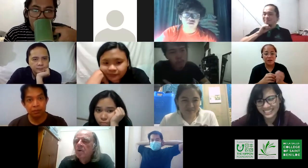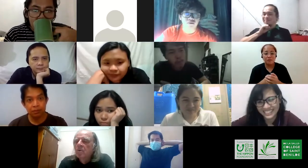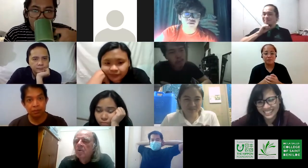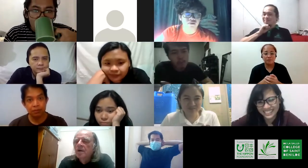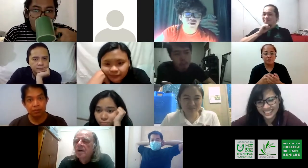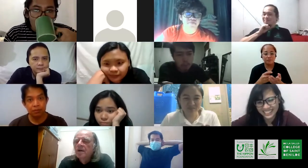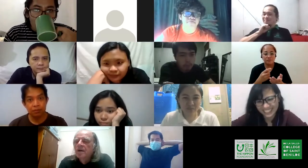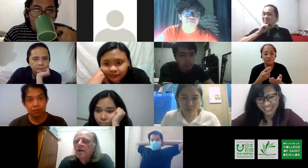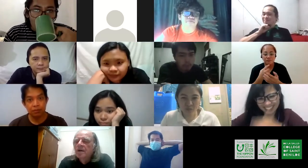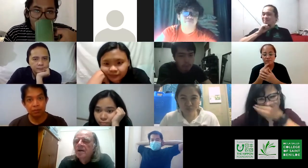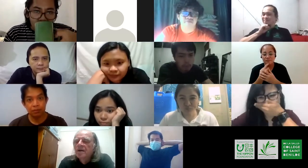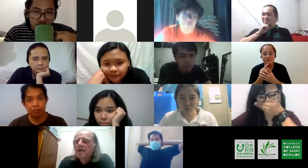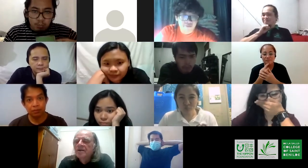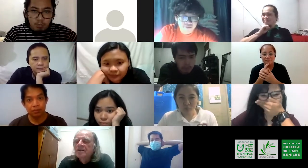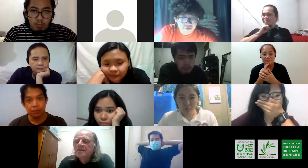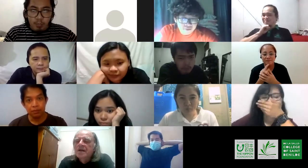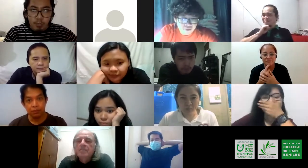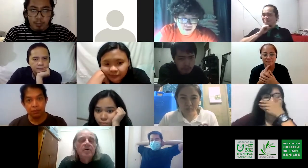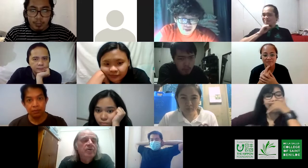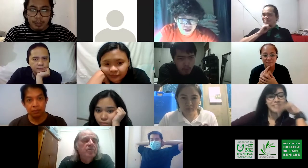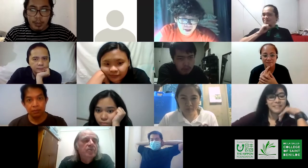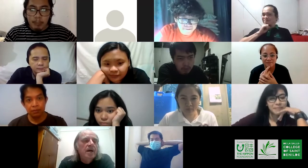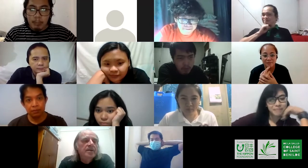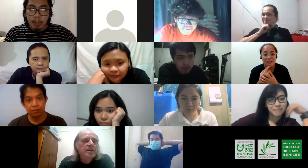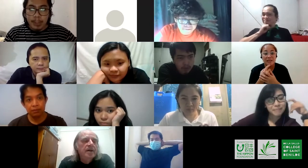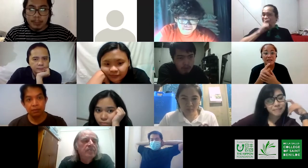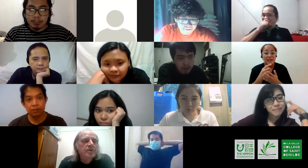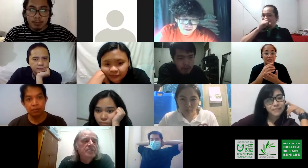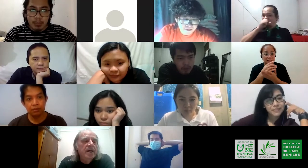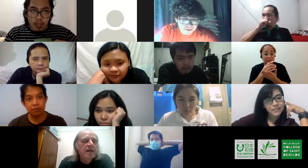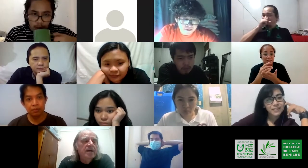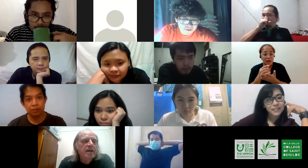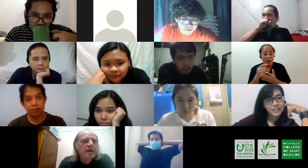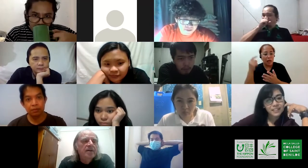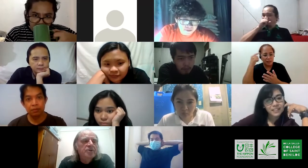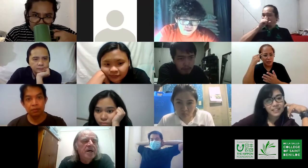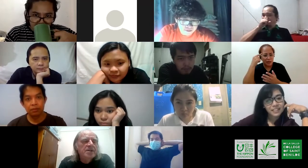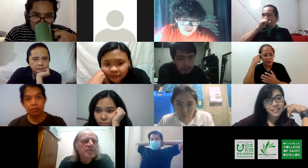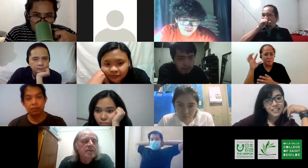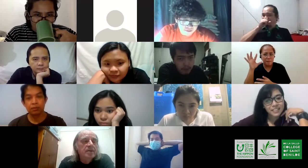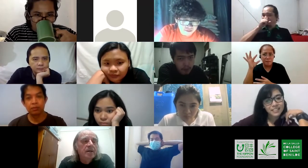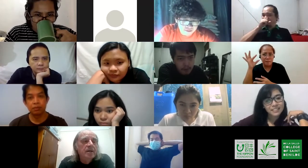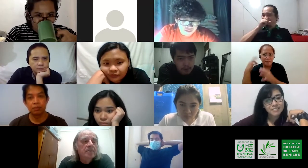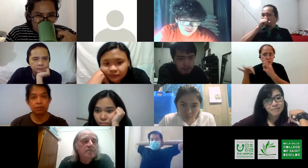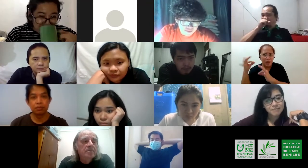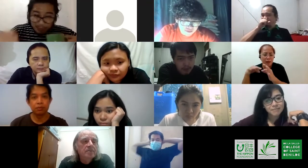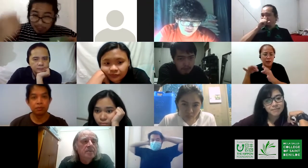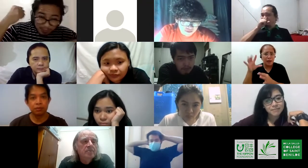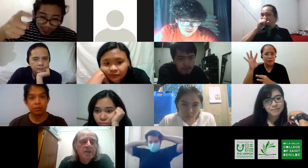So some of you, I think it was Ming and Jasmine and was it